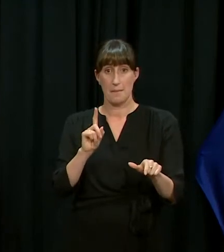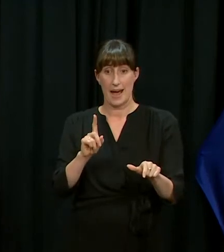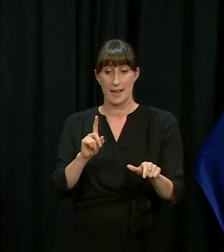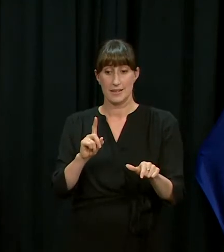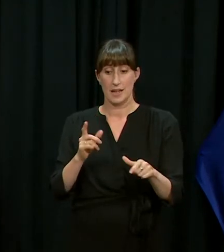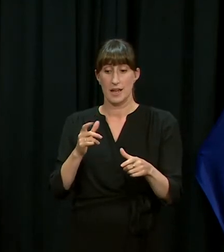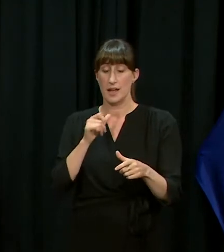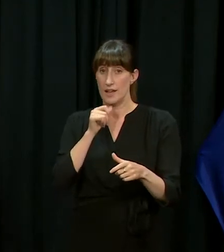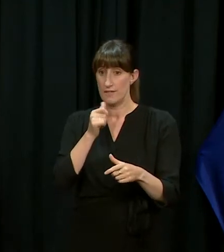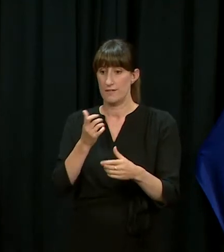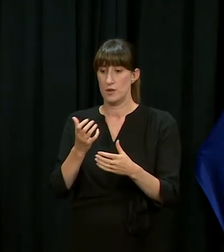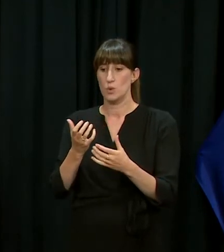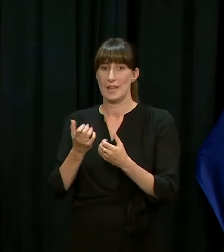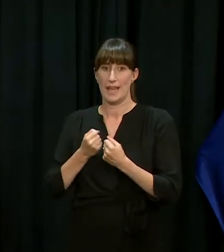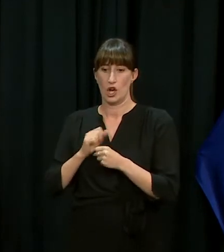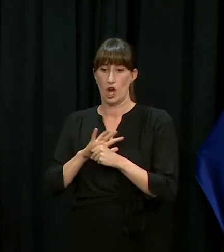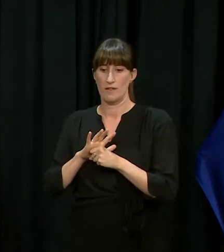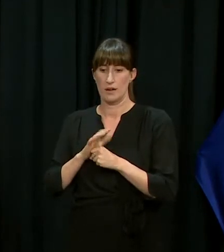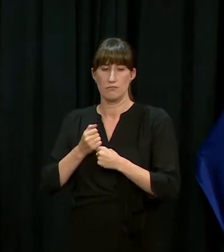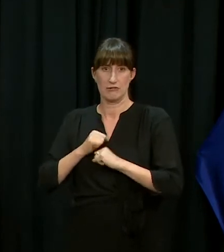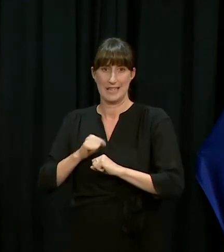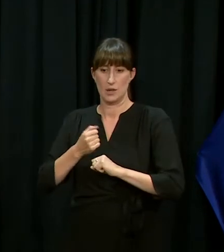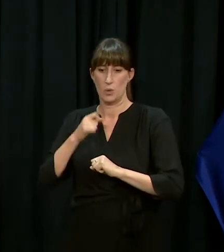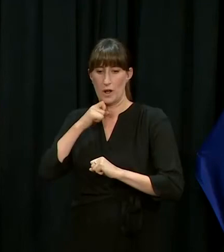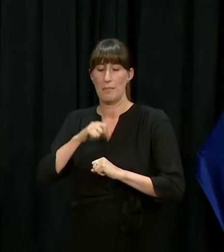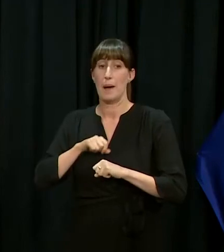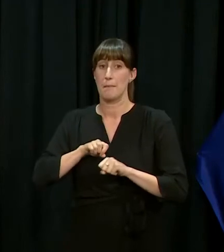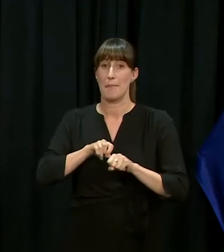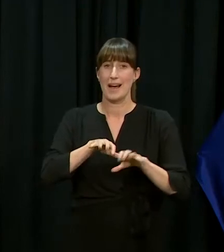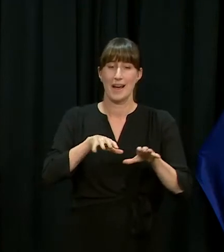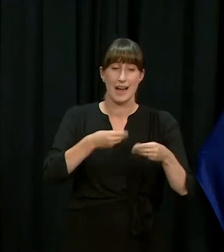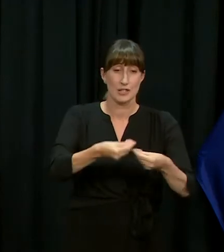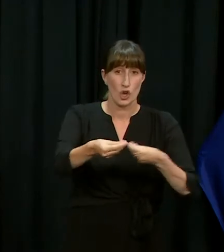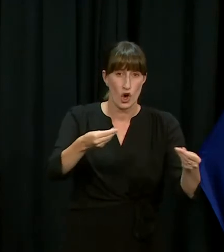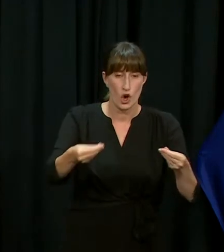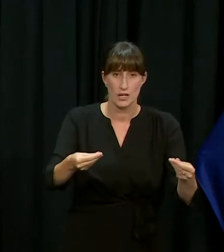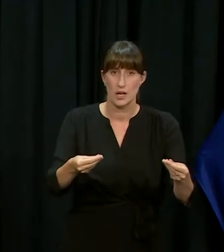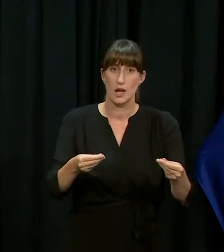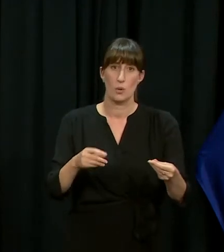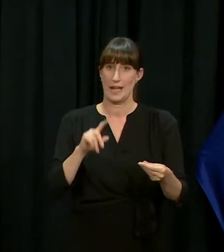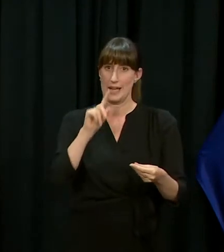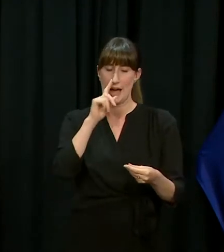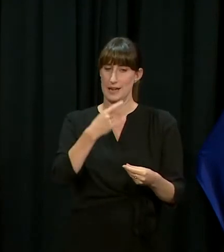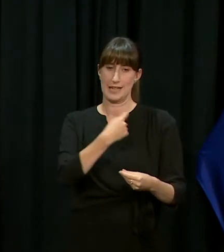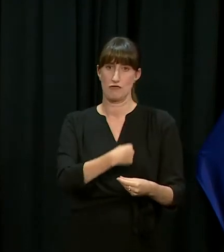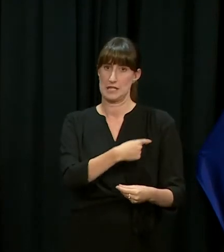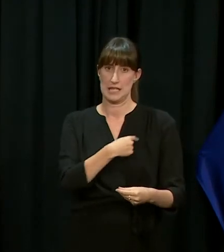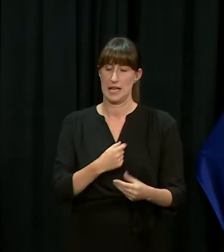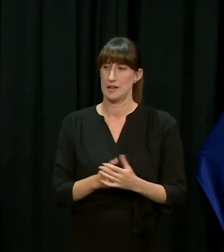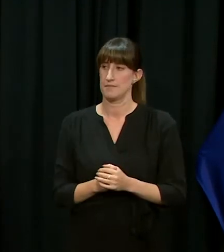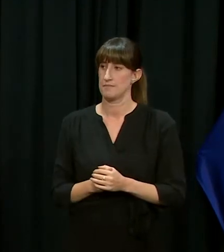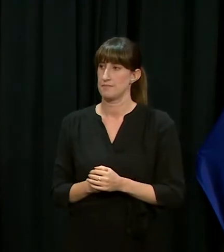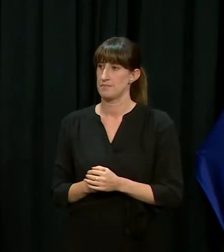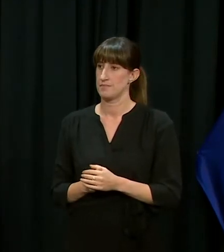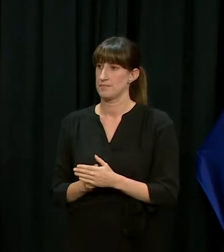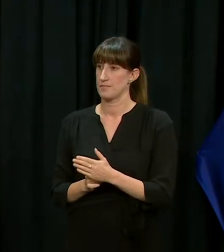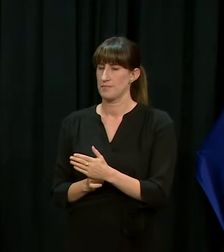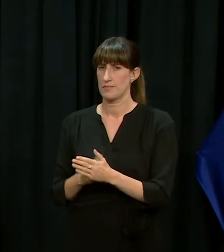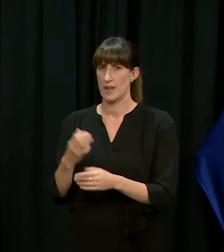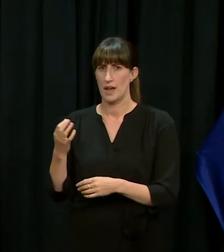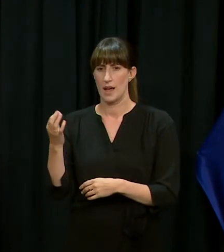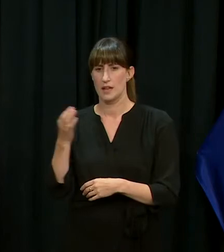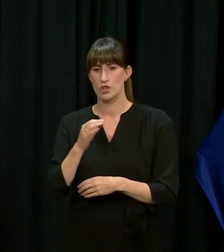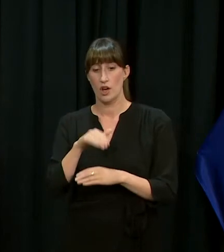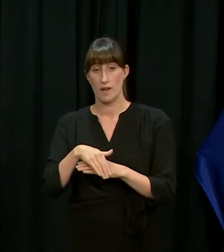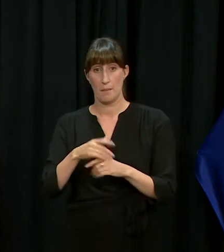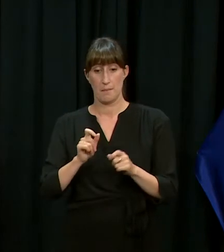the other protections need to stay in place. New Zealand has now had experience. Oh, sorry, and then I'll come to you, Jane. Will people in the high school community be subject to a